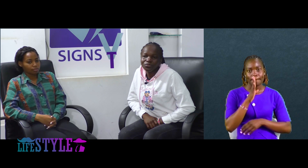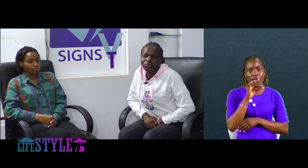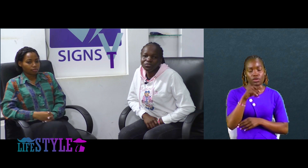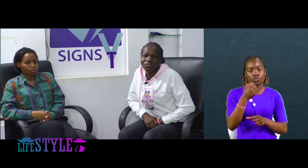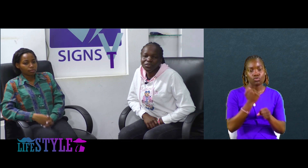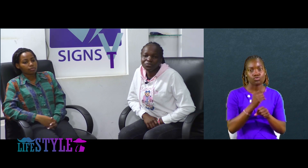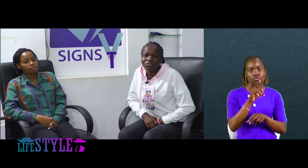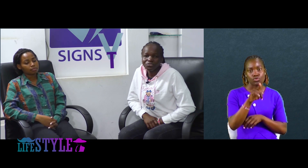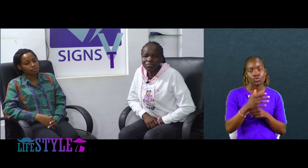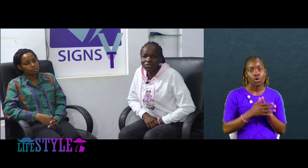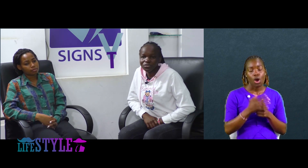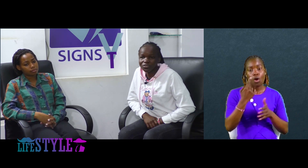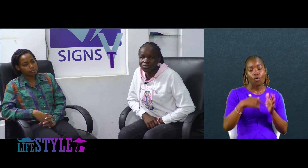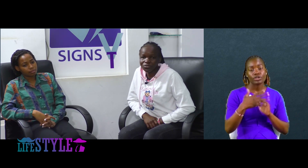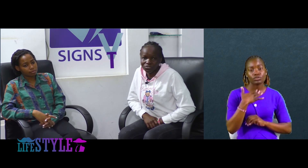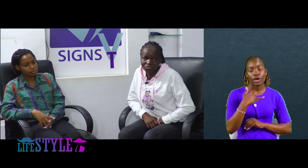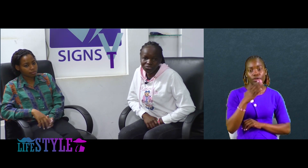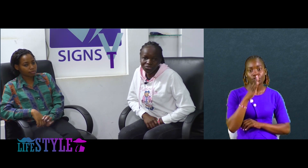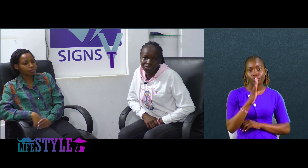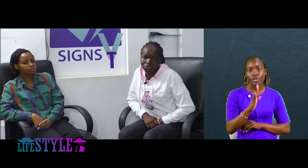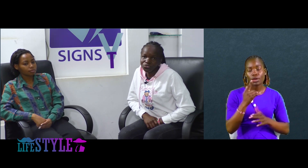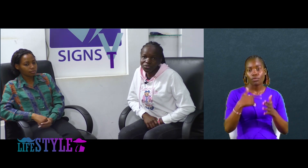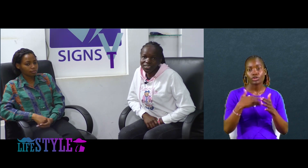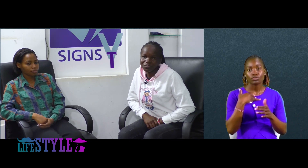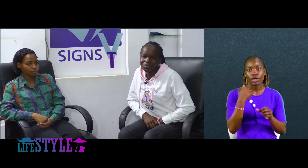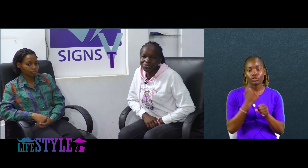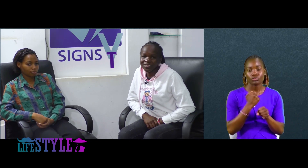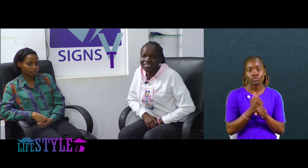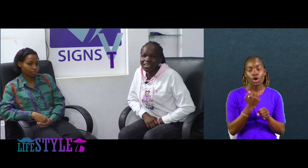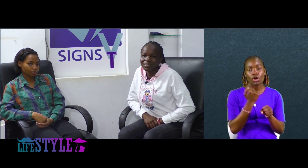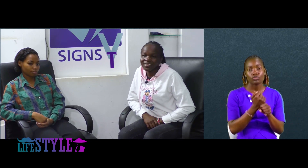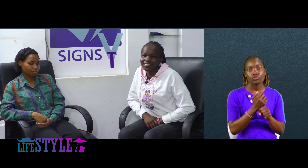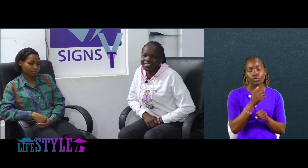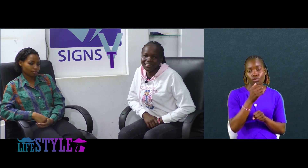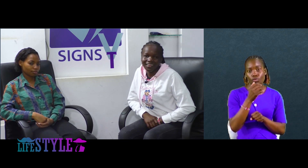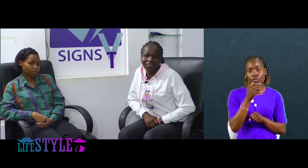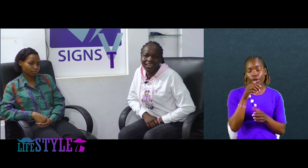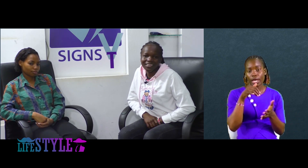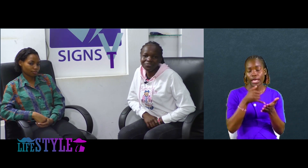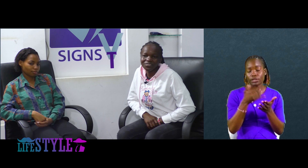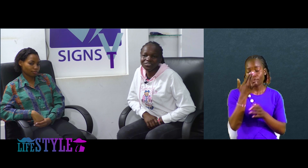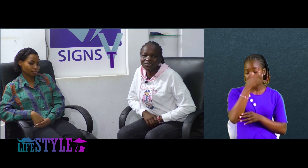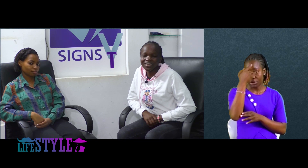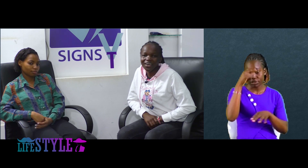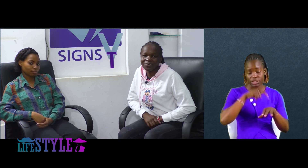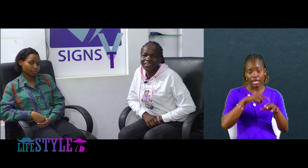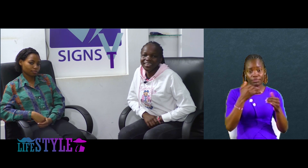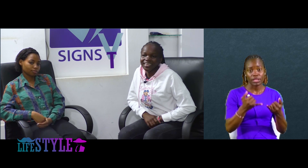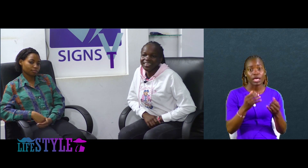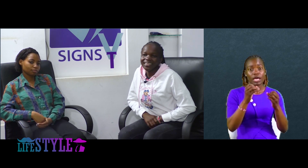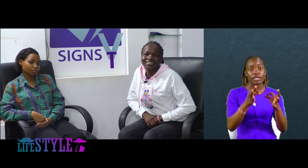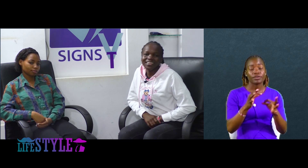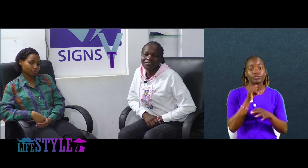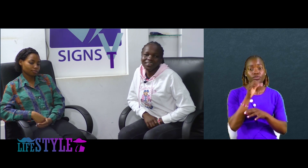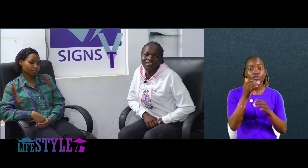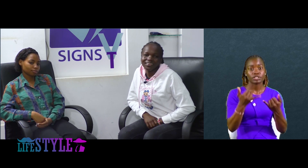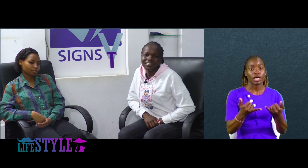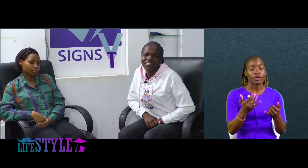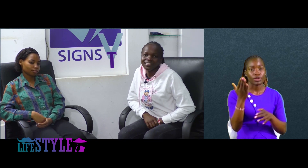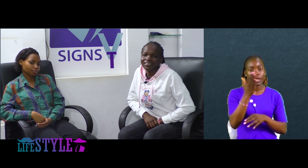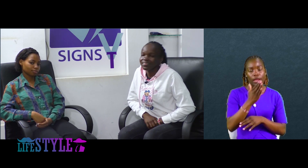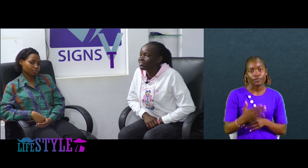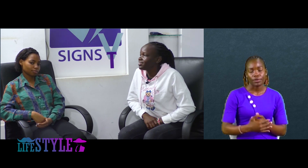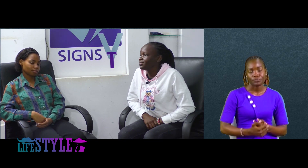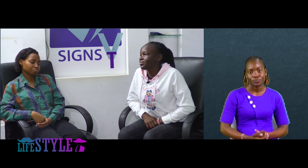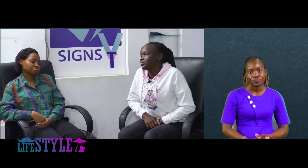you. Whatever you want to be, whatever you want to do, do it, because the time is now, and if it's not now, it's never.